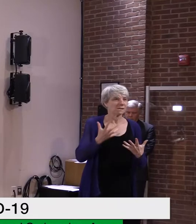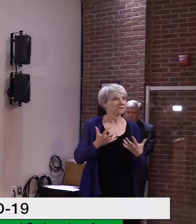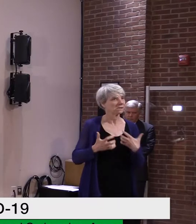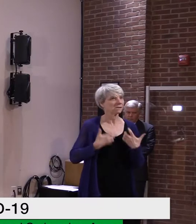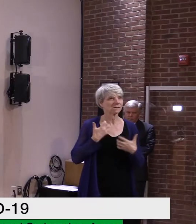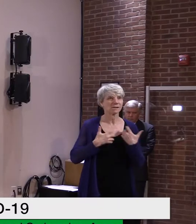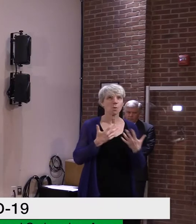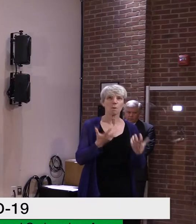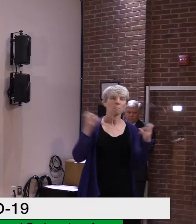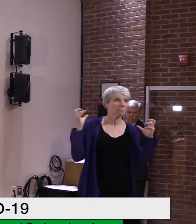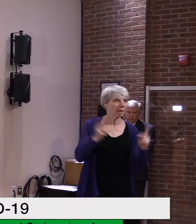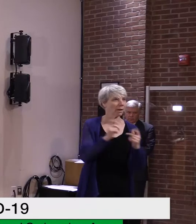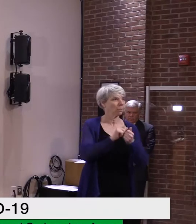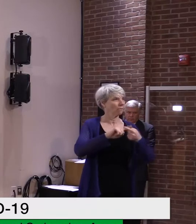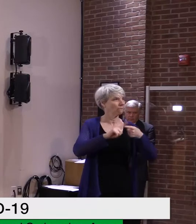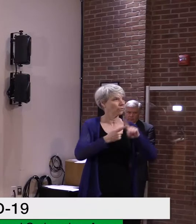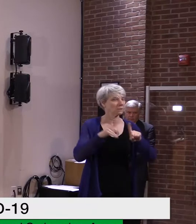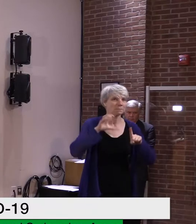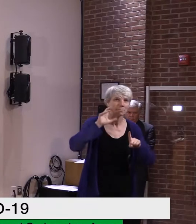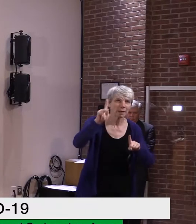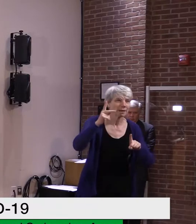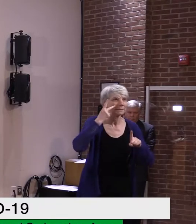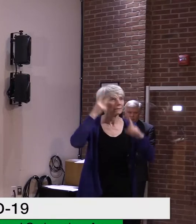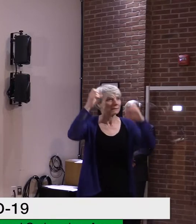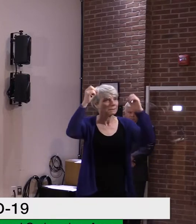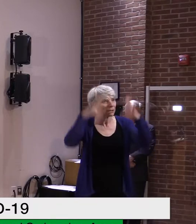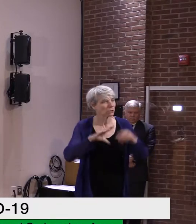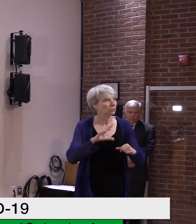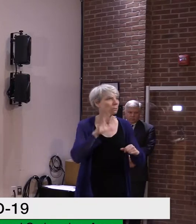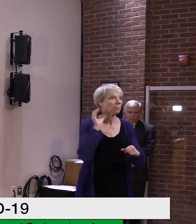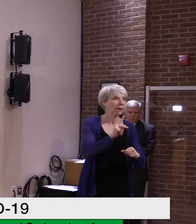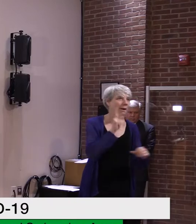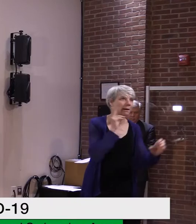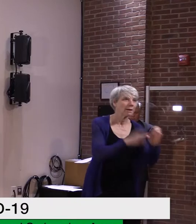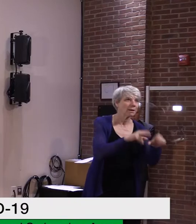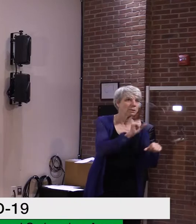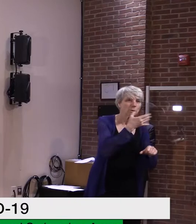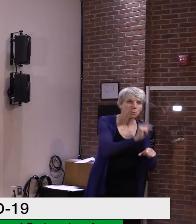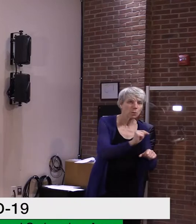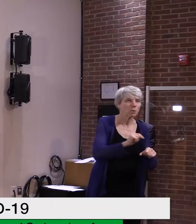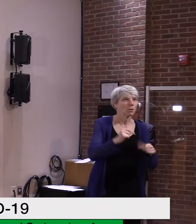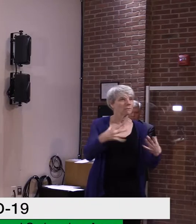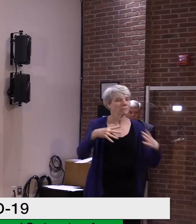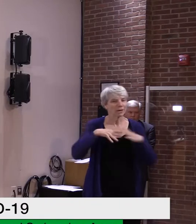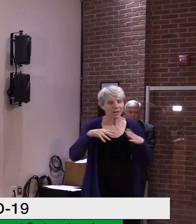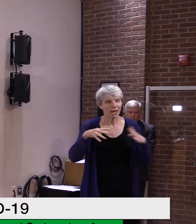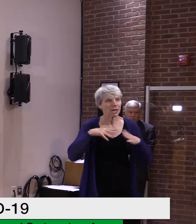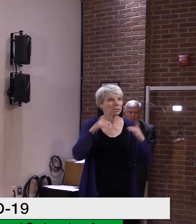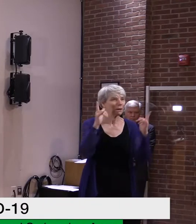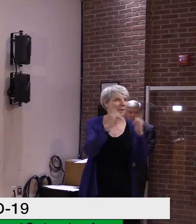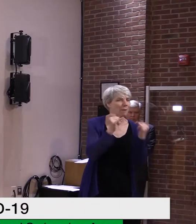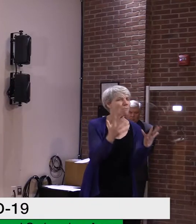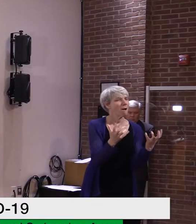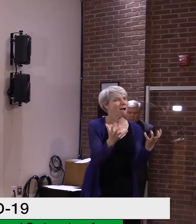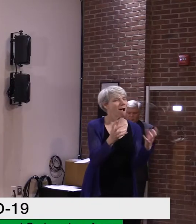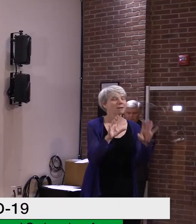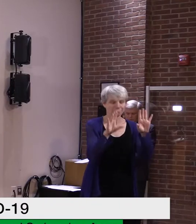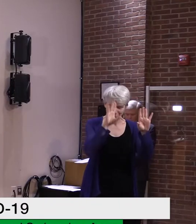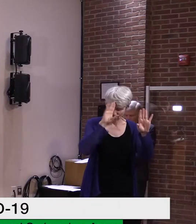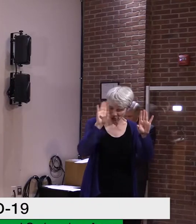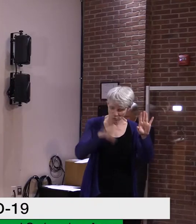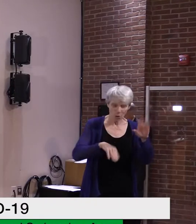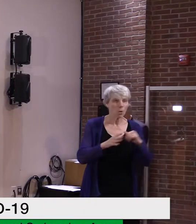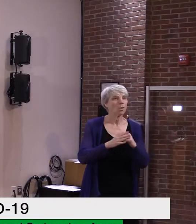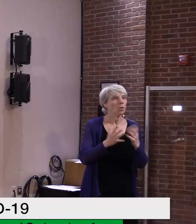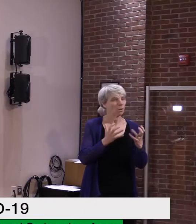school strong, get back to their friends, sports, camps, vacations, without having to worry about being